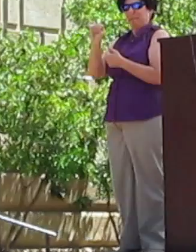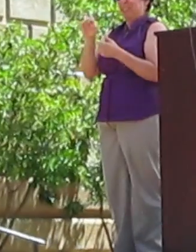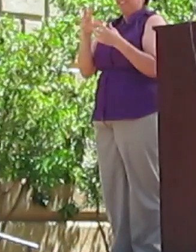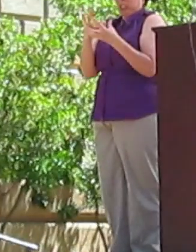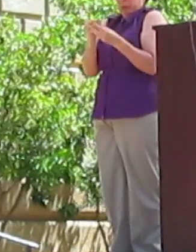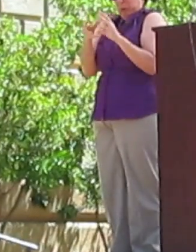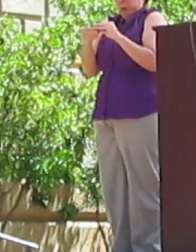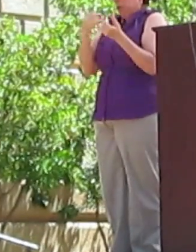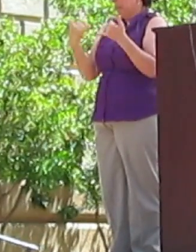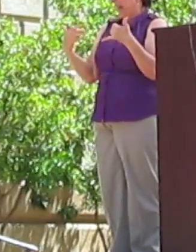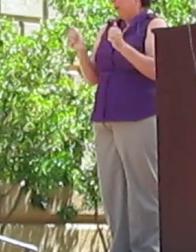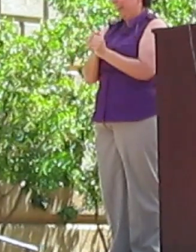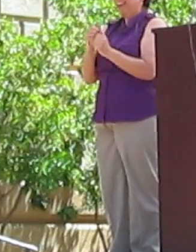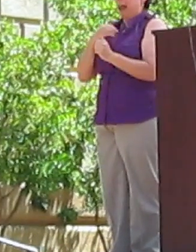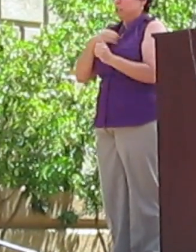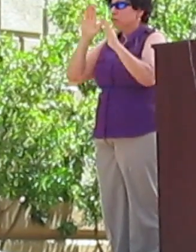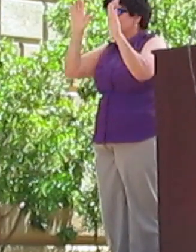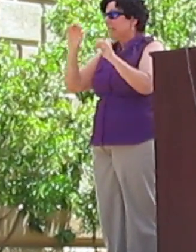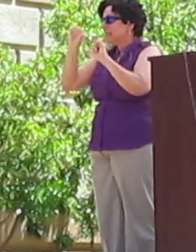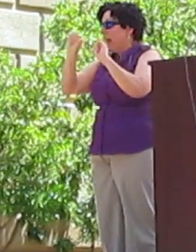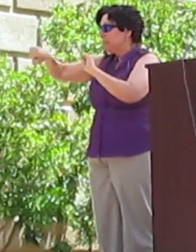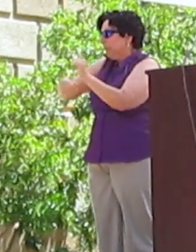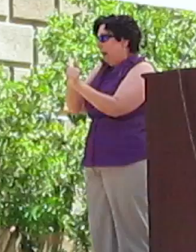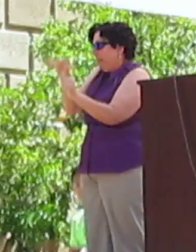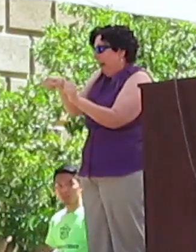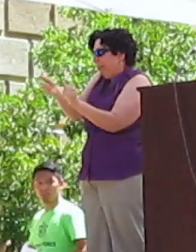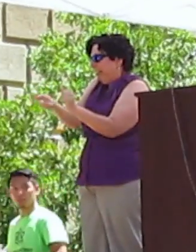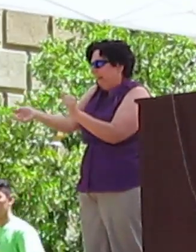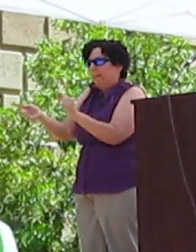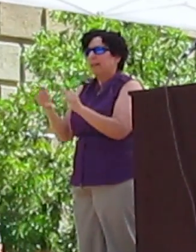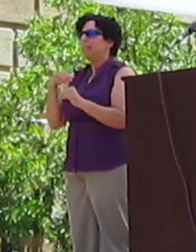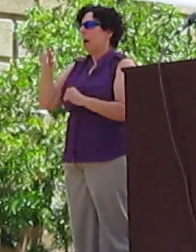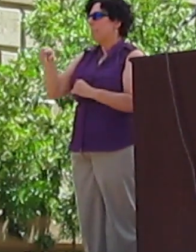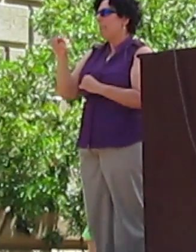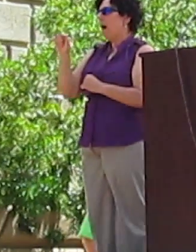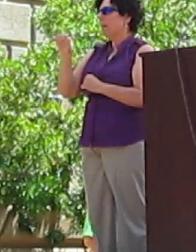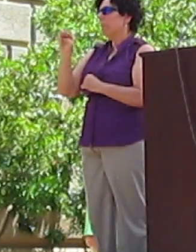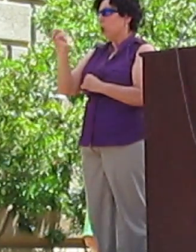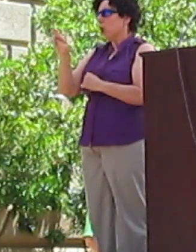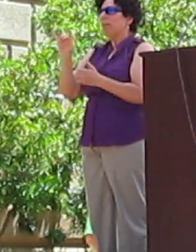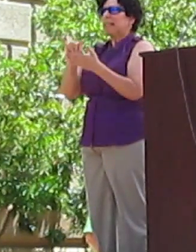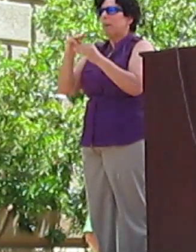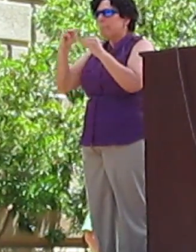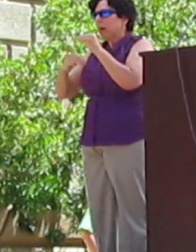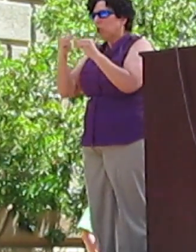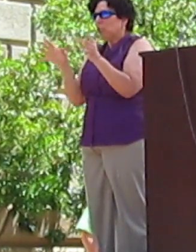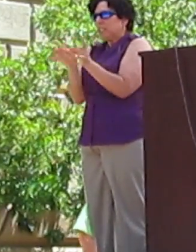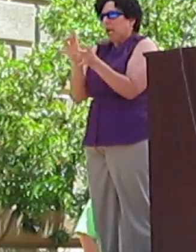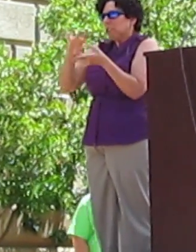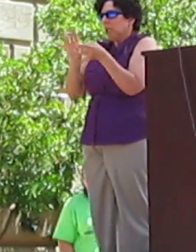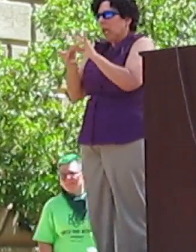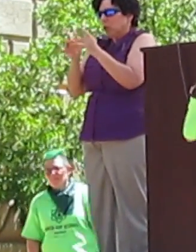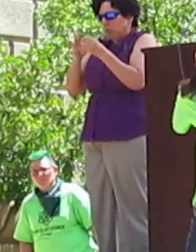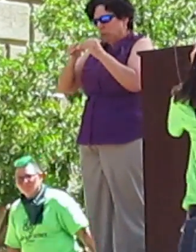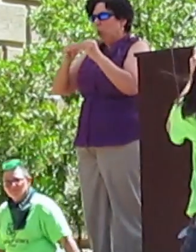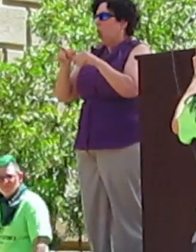there is also a lot of really great science behind it. Slime is a polymer, which is basically a bunch of molecules stuck together to